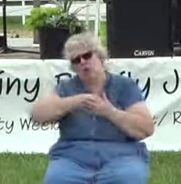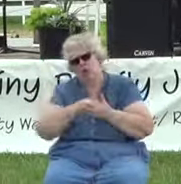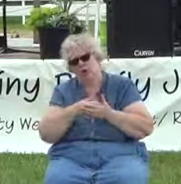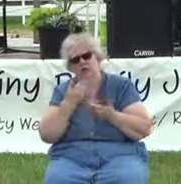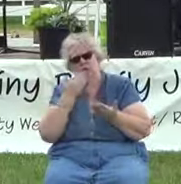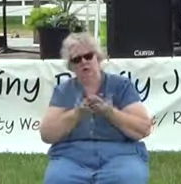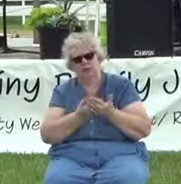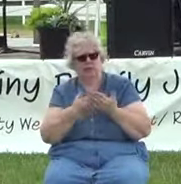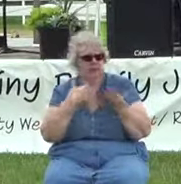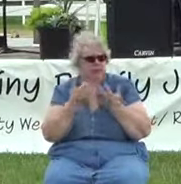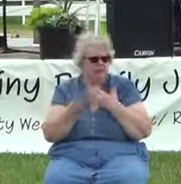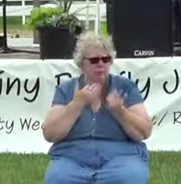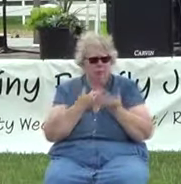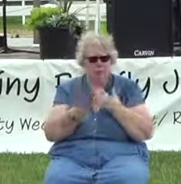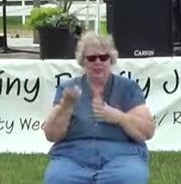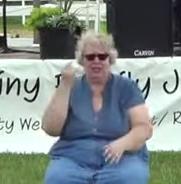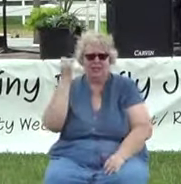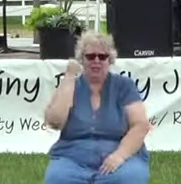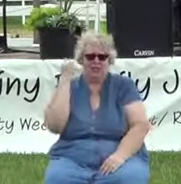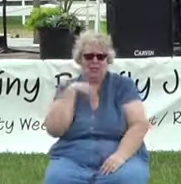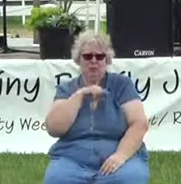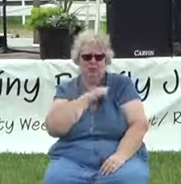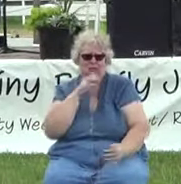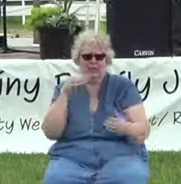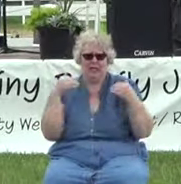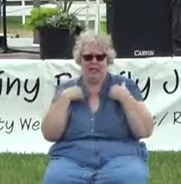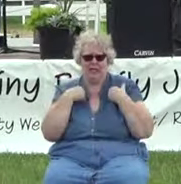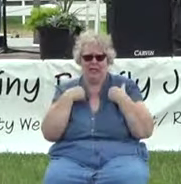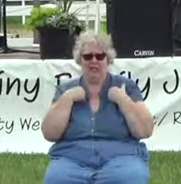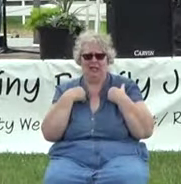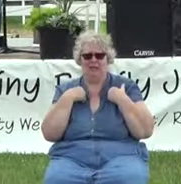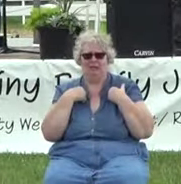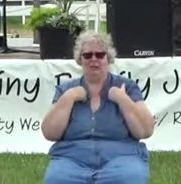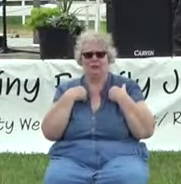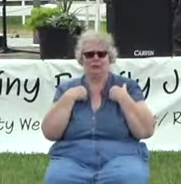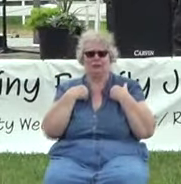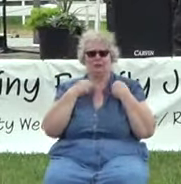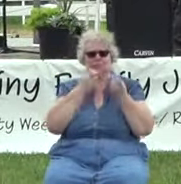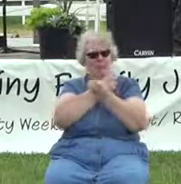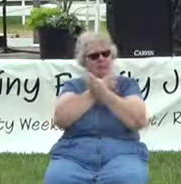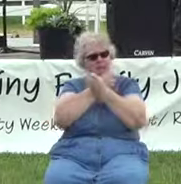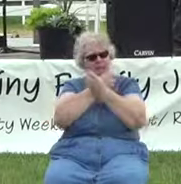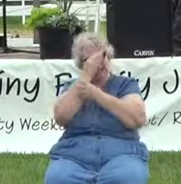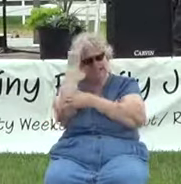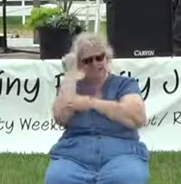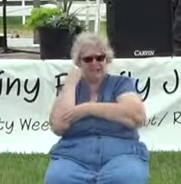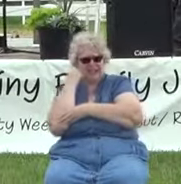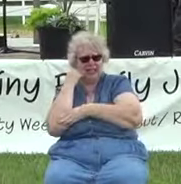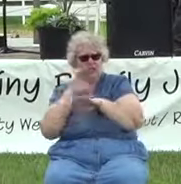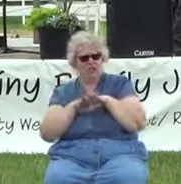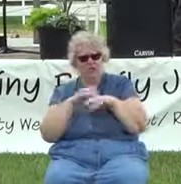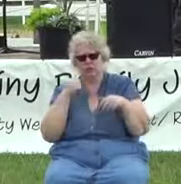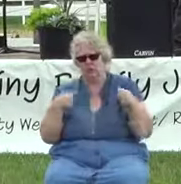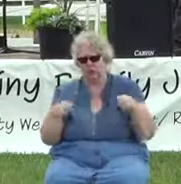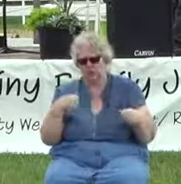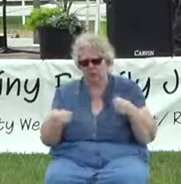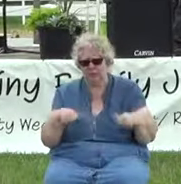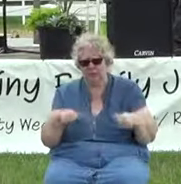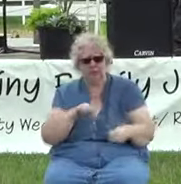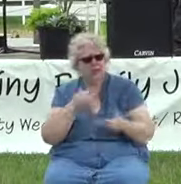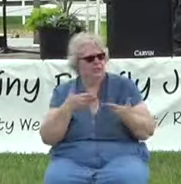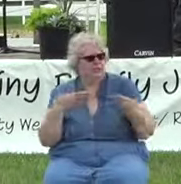drum head, or whether we have gauged earrings or tattoos, or whether we've been in church all of our life, we need Jesus. And there's nothing we